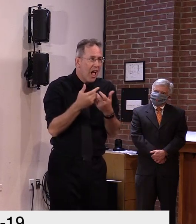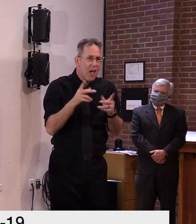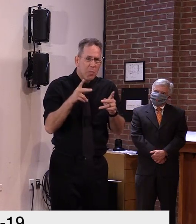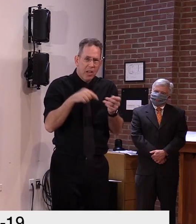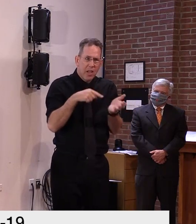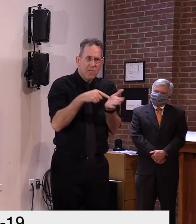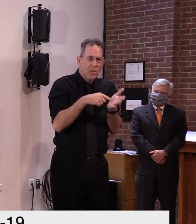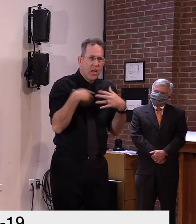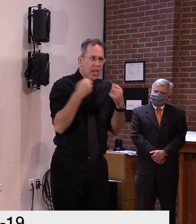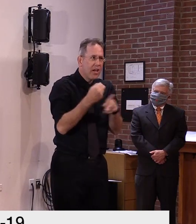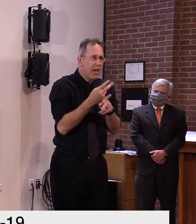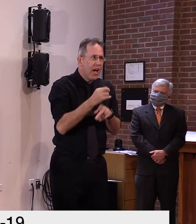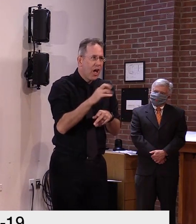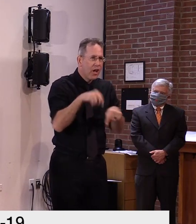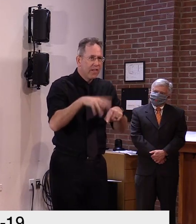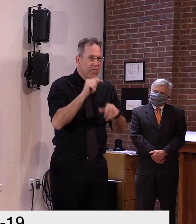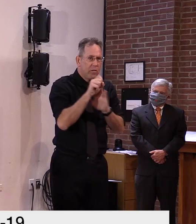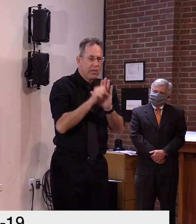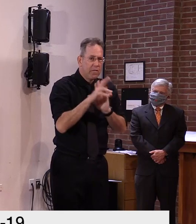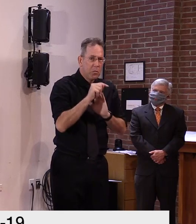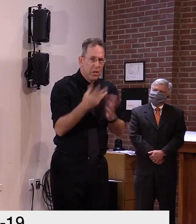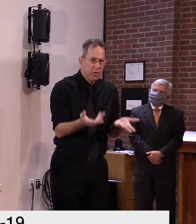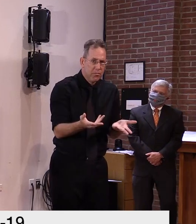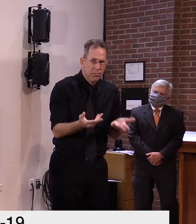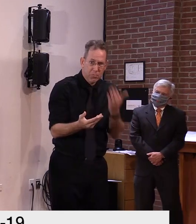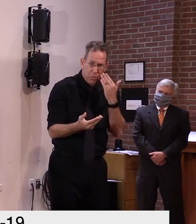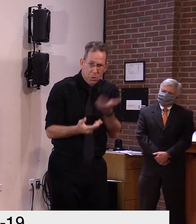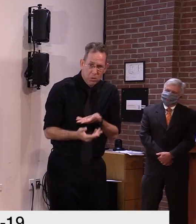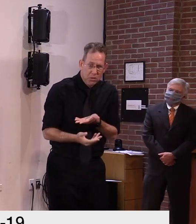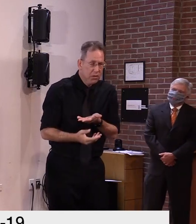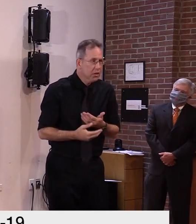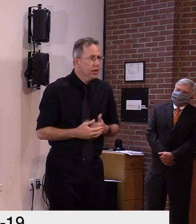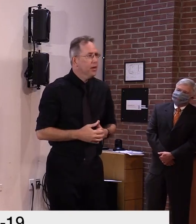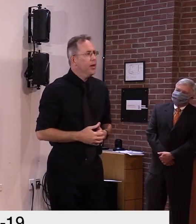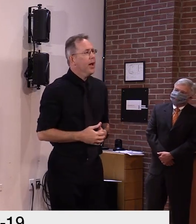Is that something that you're considering pursuing